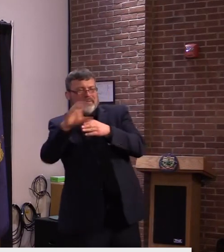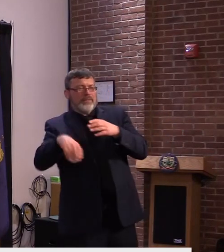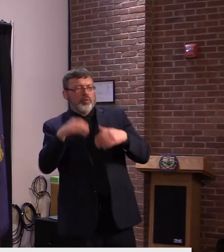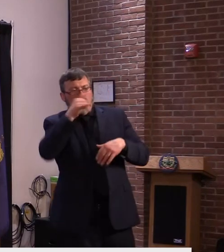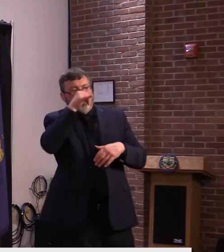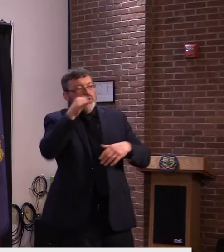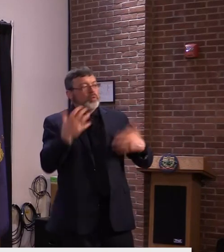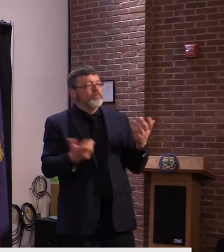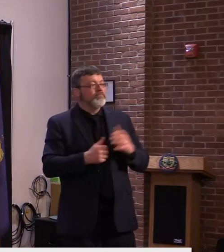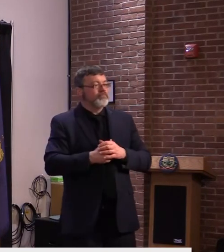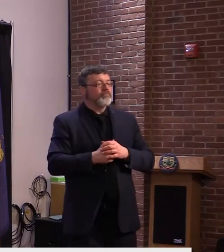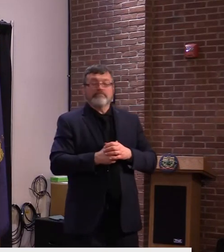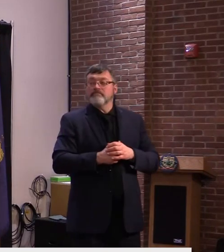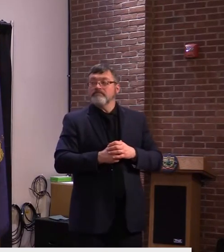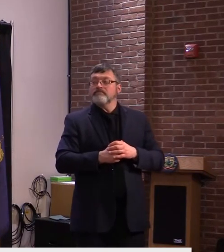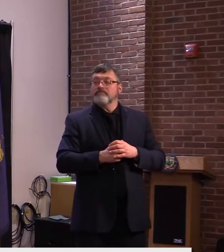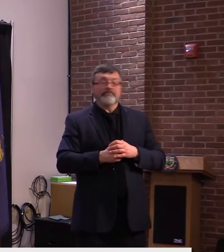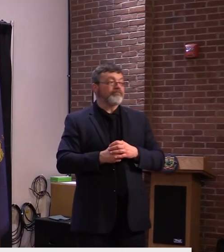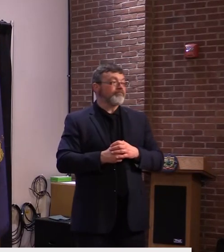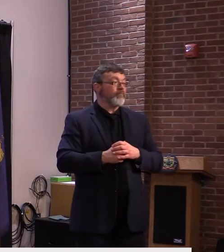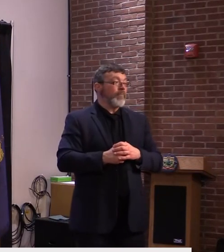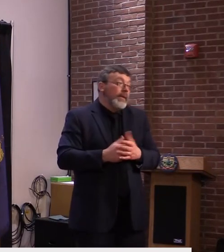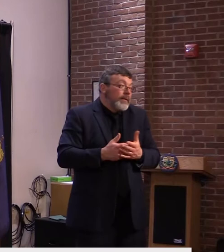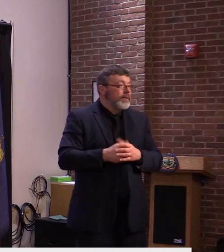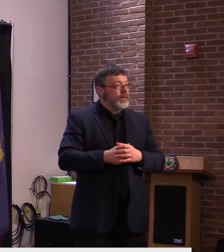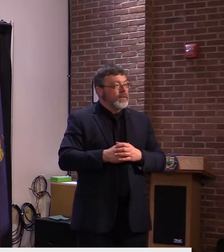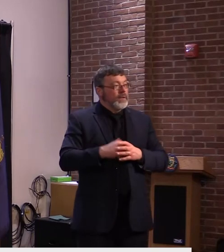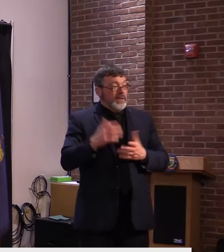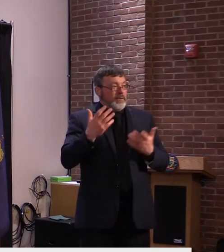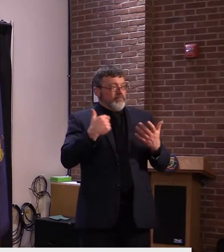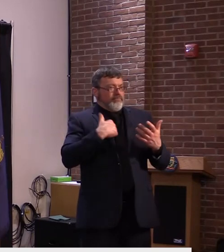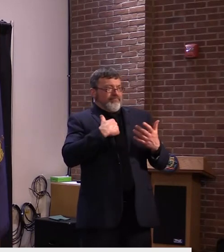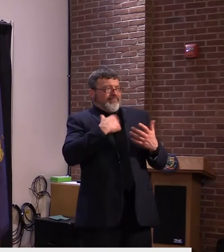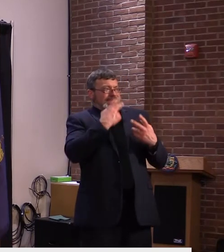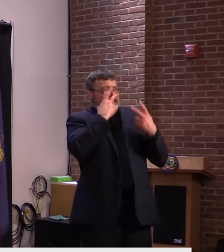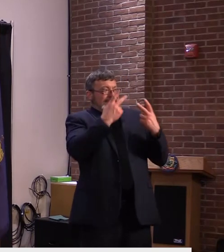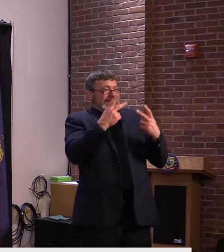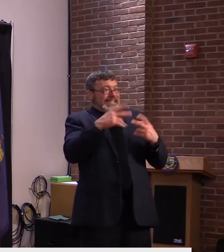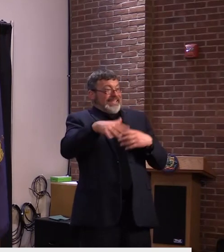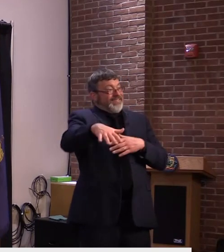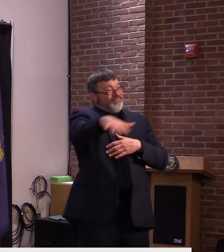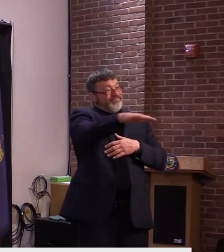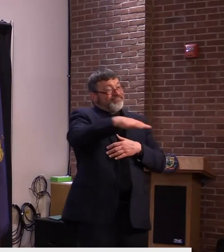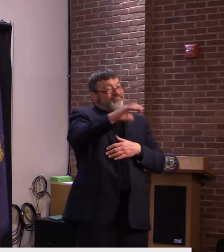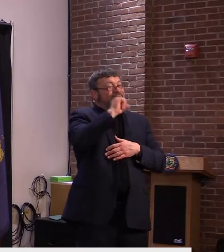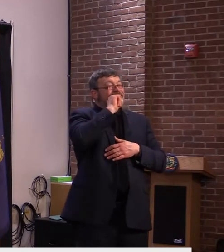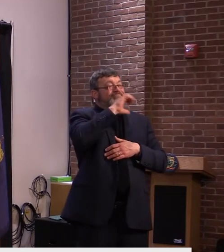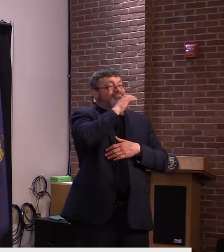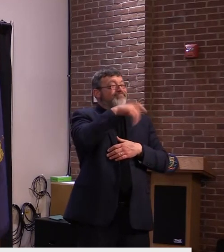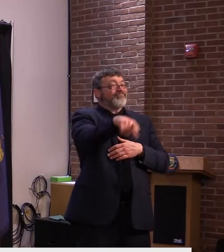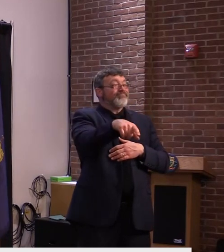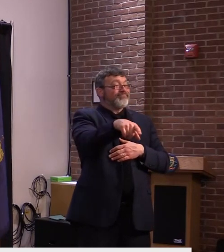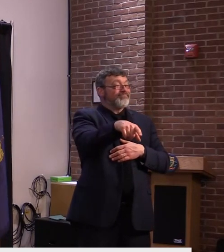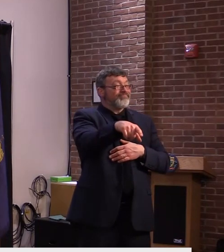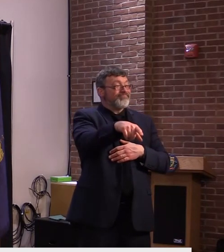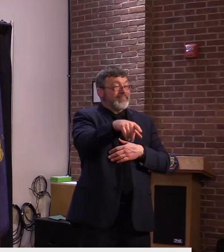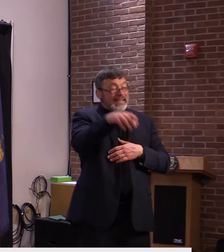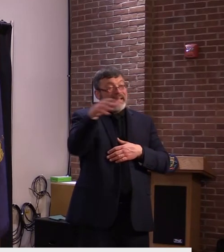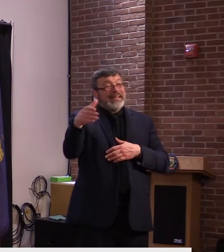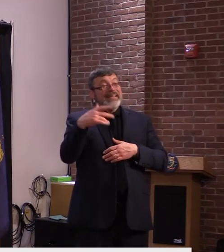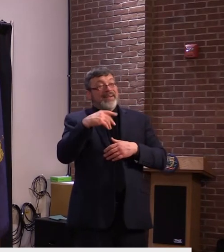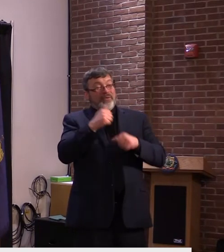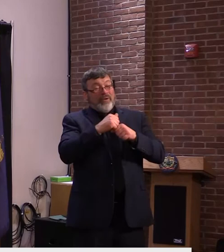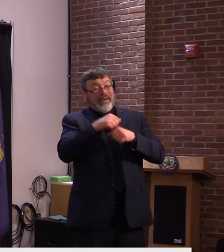seeing many, many people who are very late in life who have a lot of other chronic